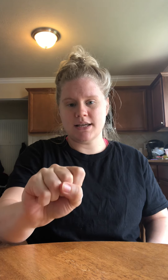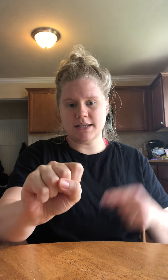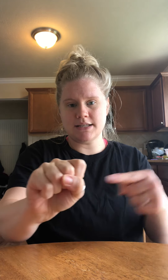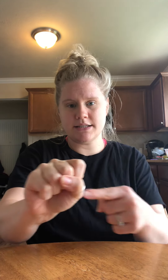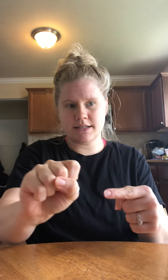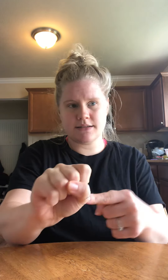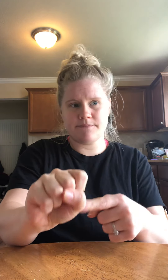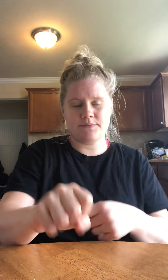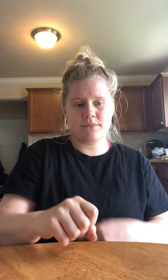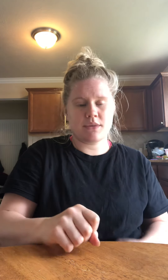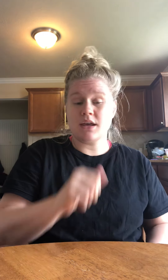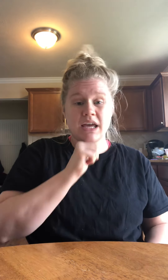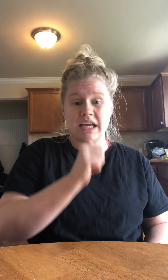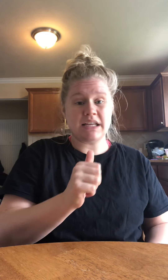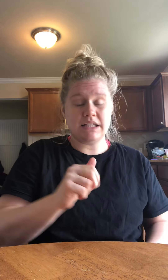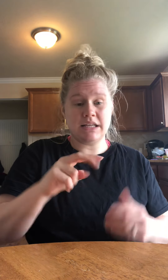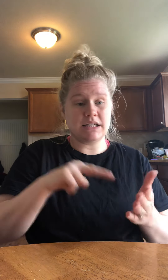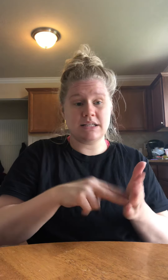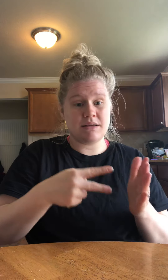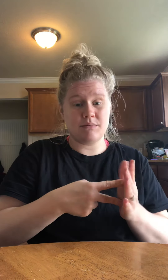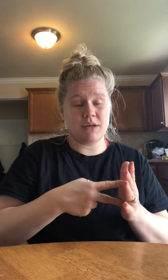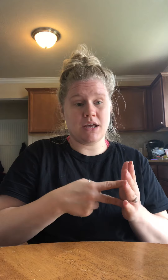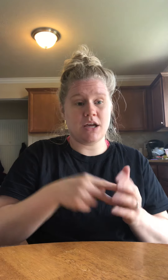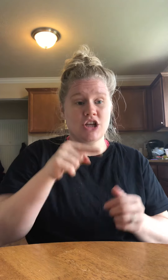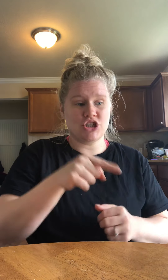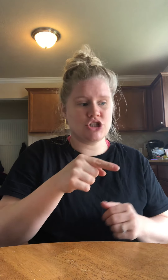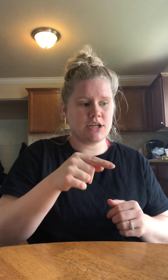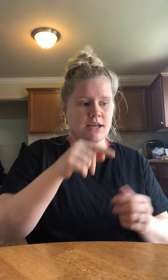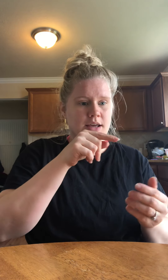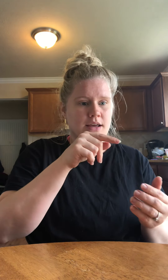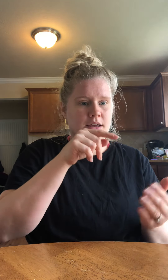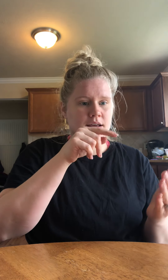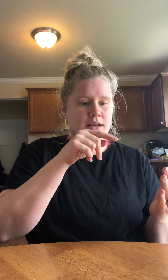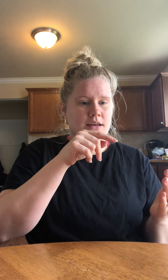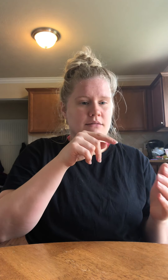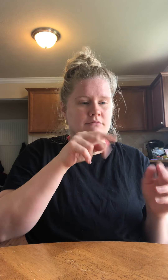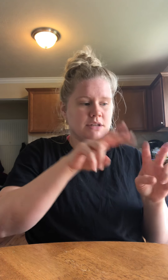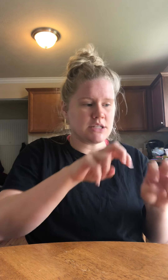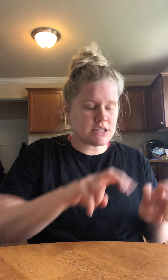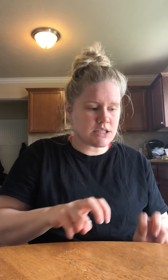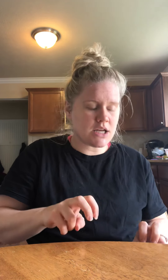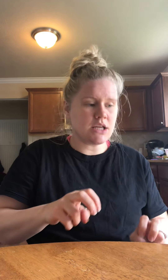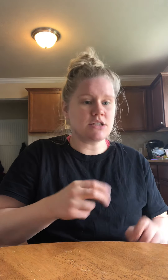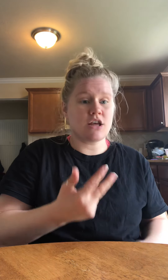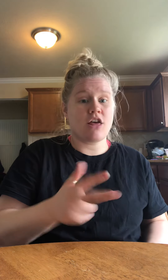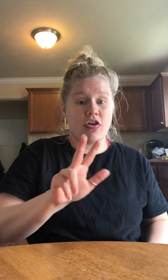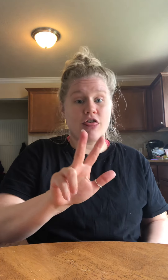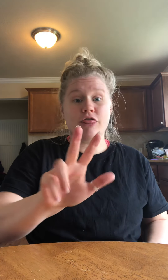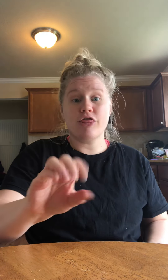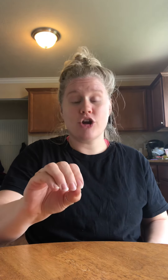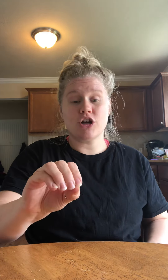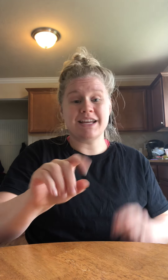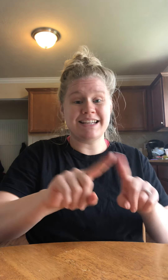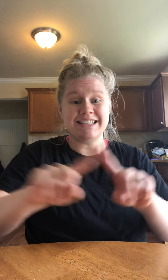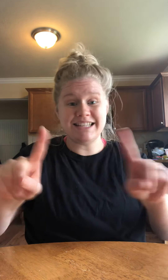And that doesn't mean that she studies 30 individual fish. That means she studies 30 types of fish.